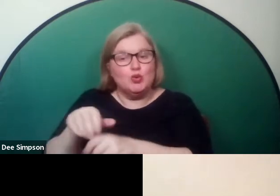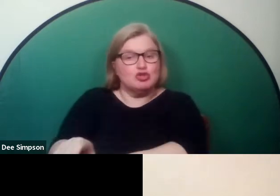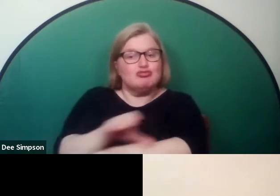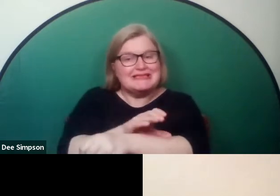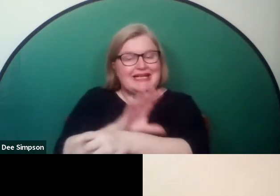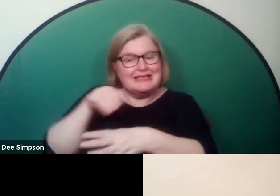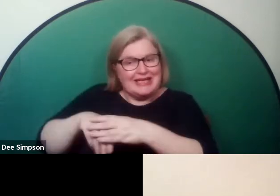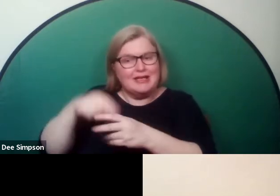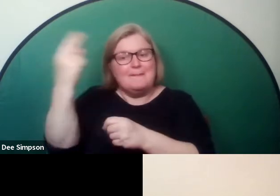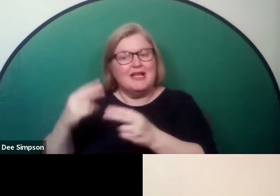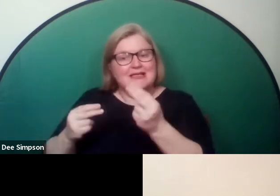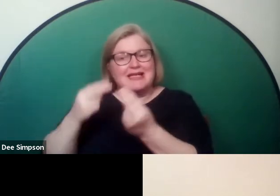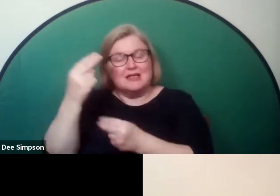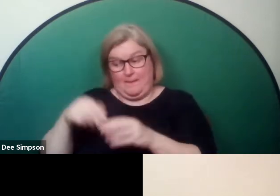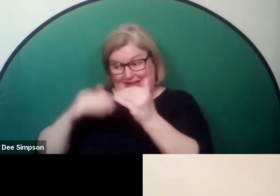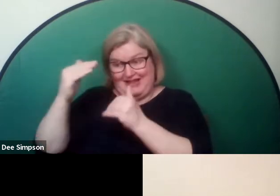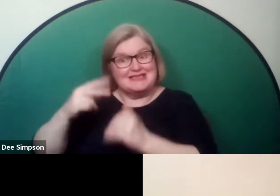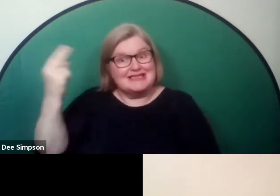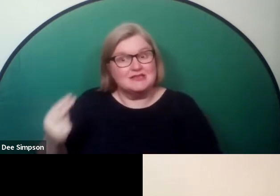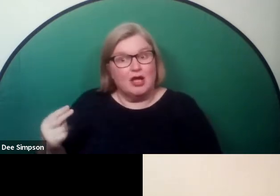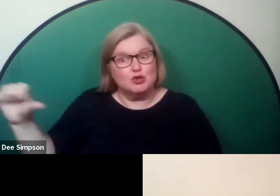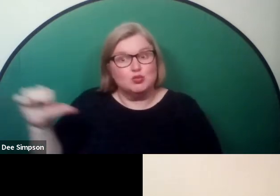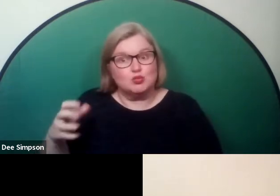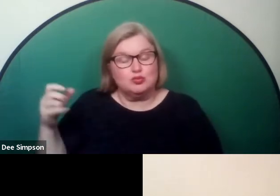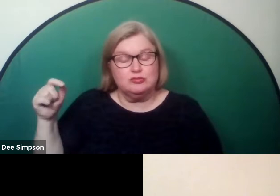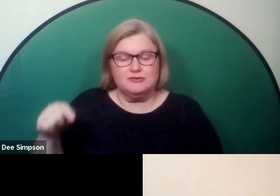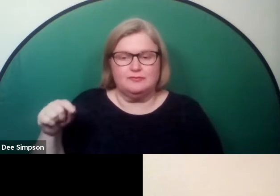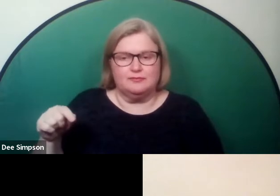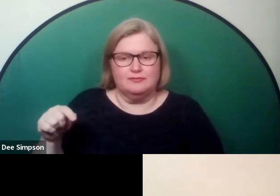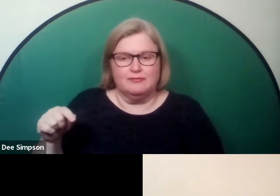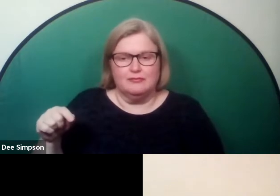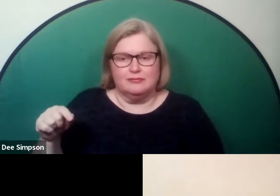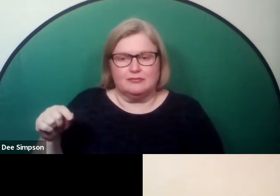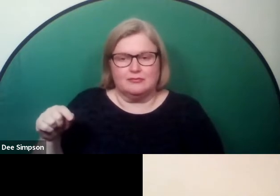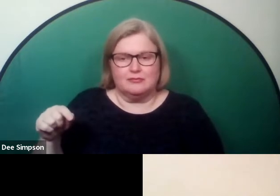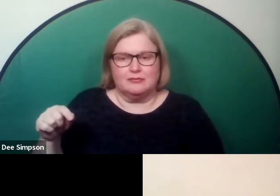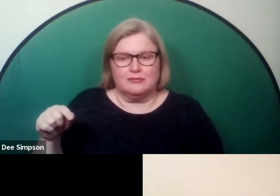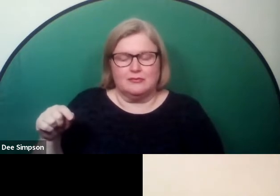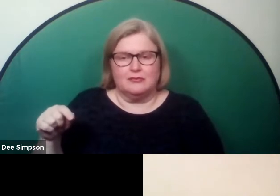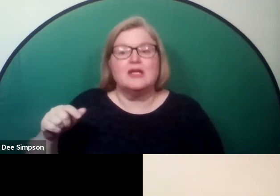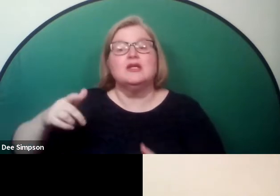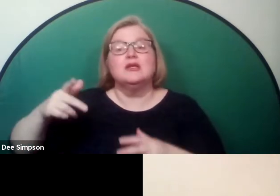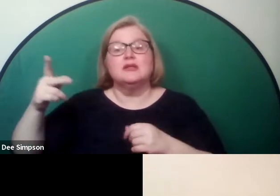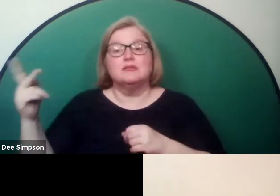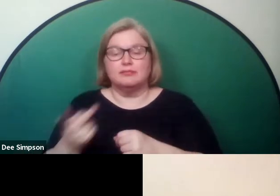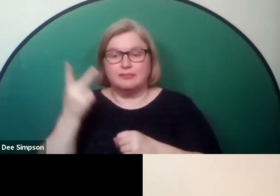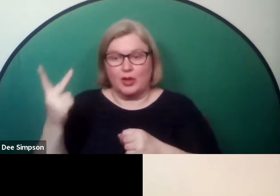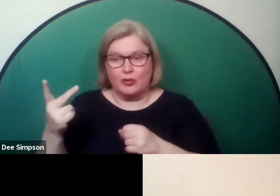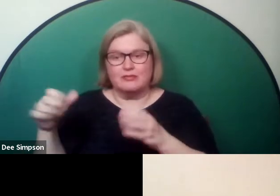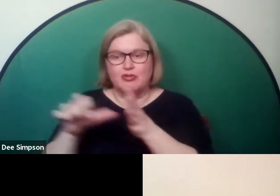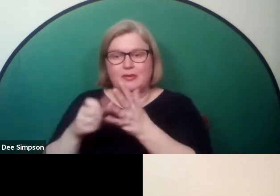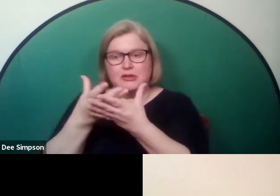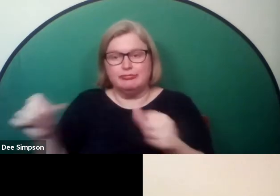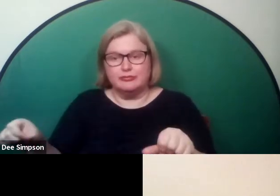are supported or designed and resolved together at once. Thanks